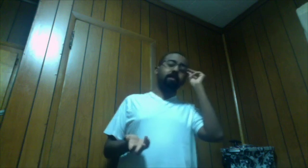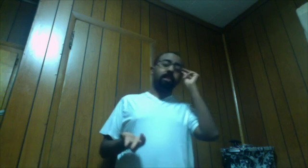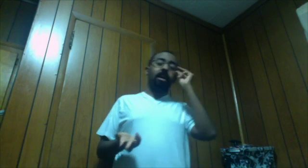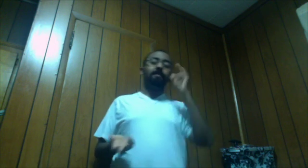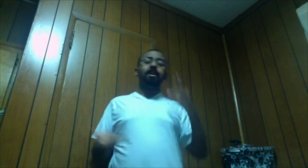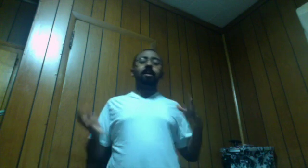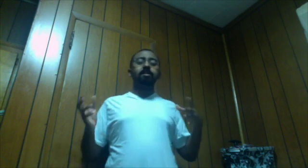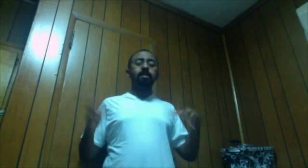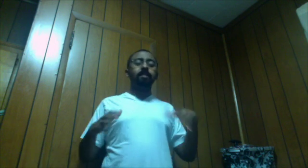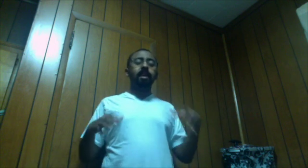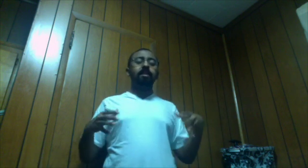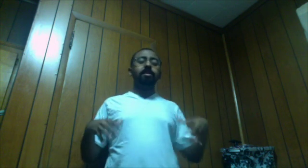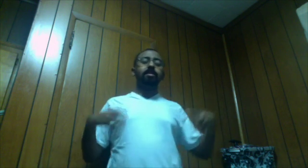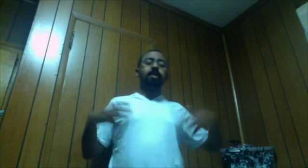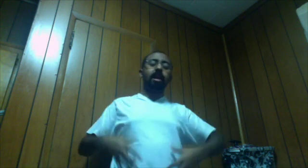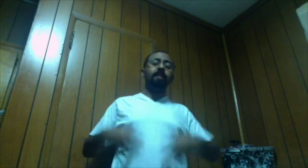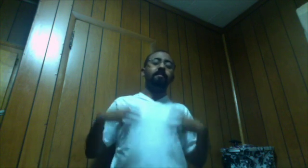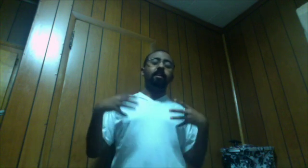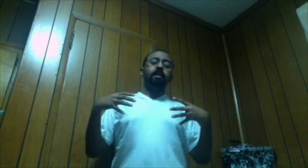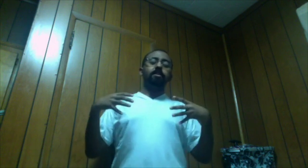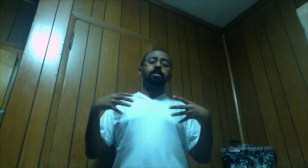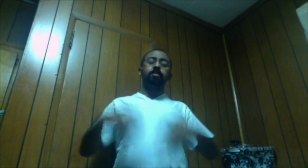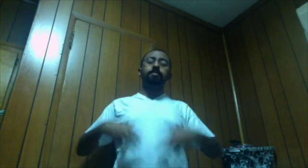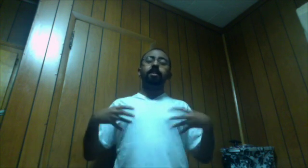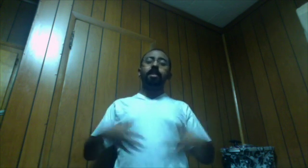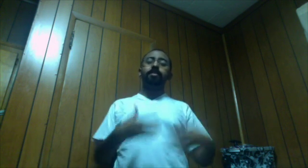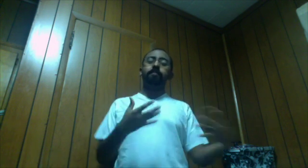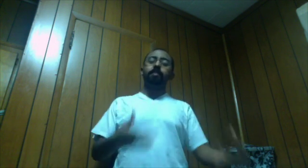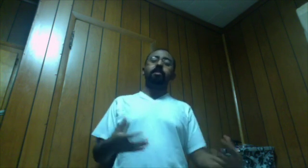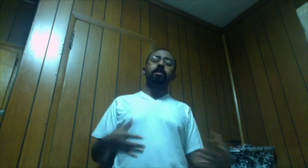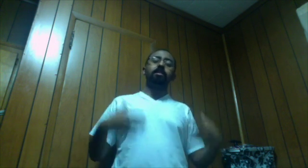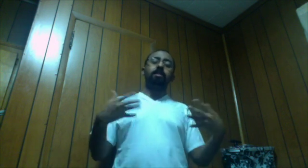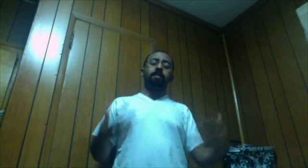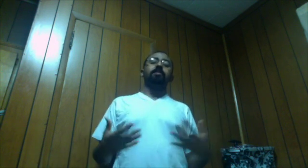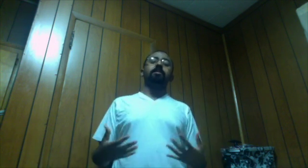time. Some adolescents have supernatural abilities given to them